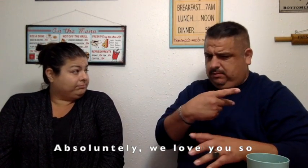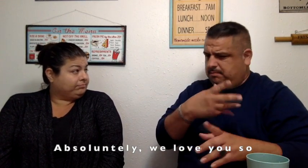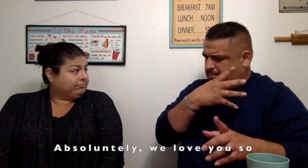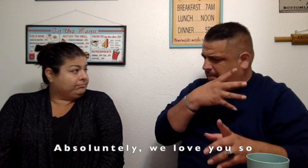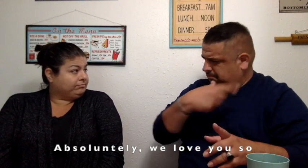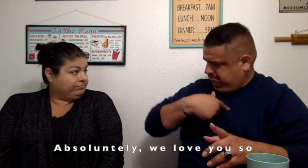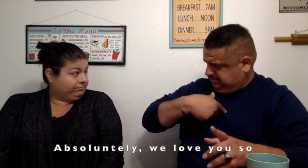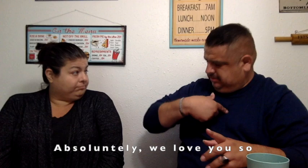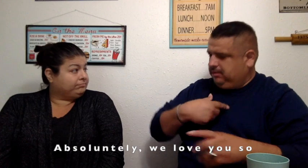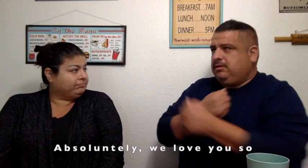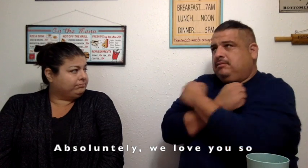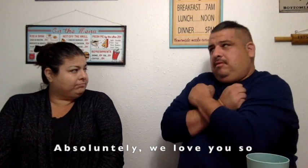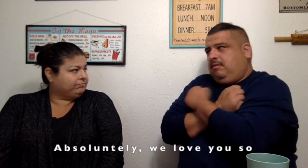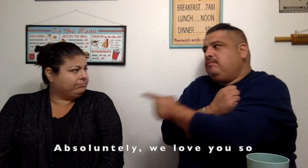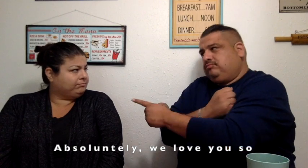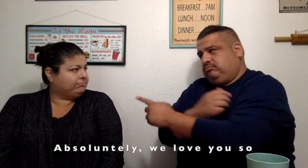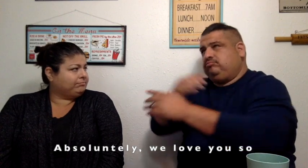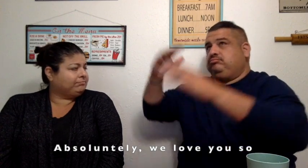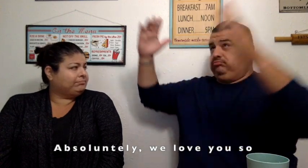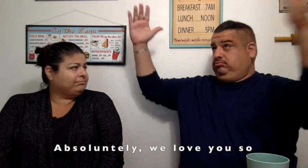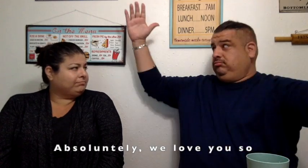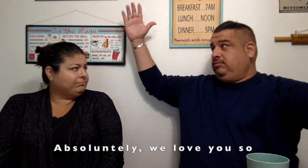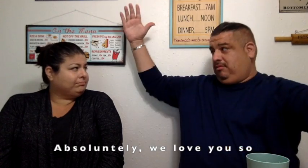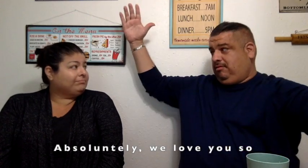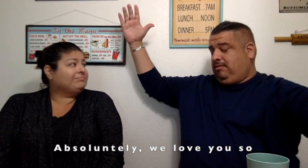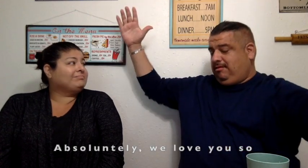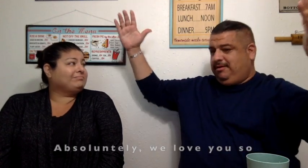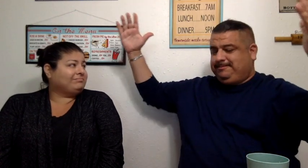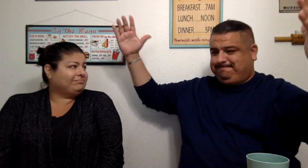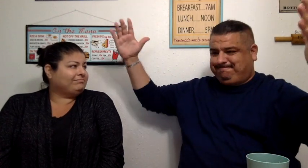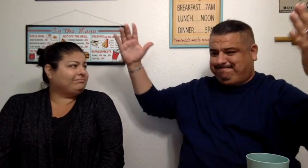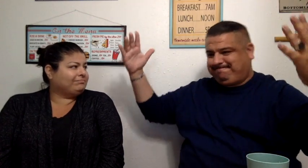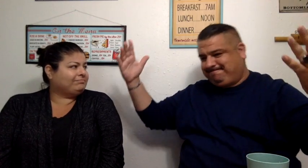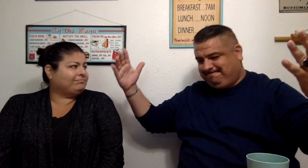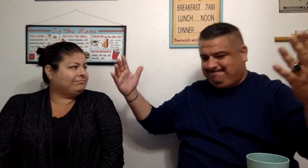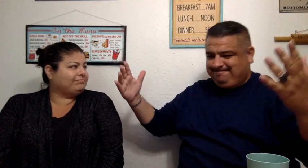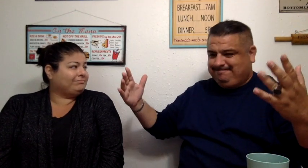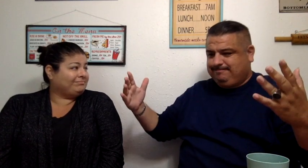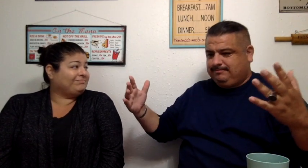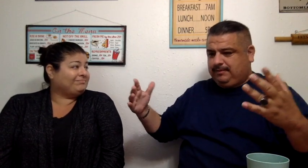we love you. So,